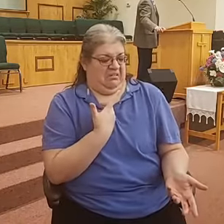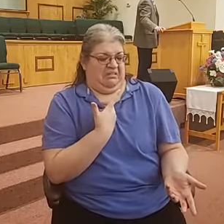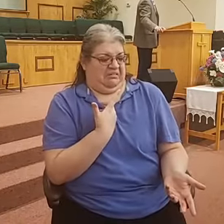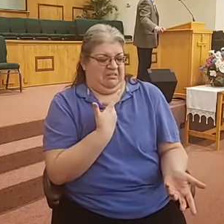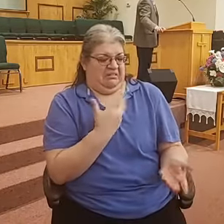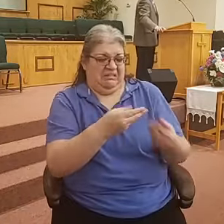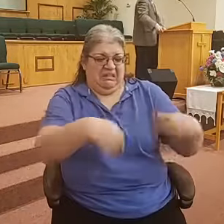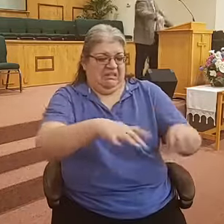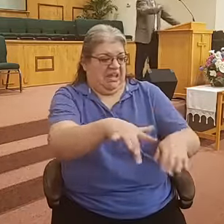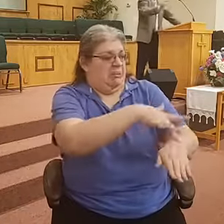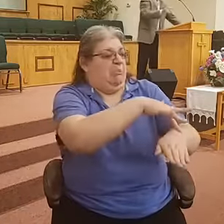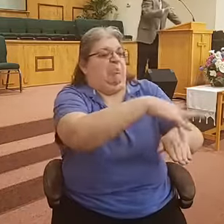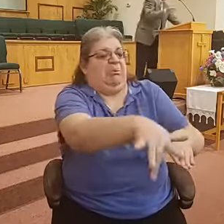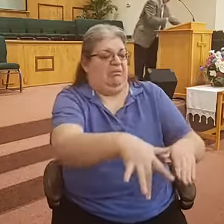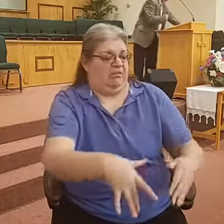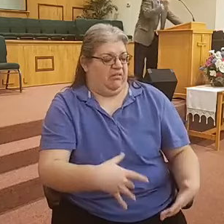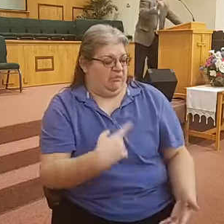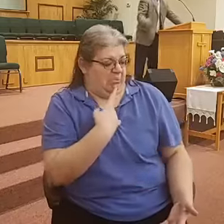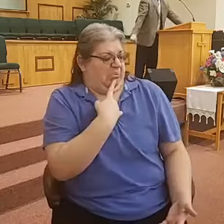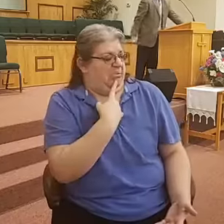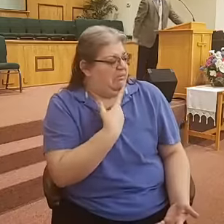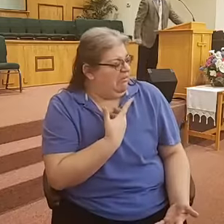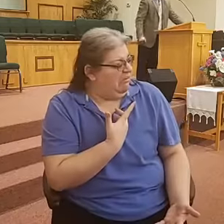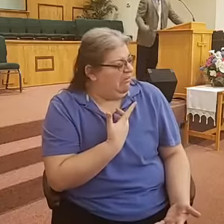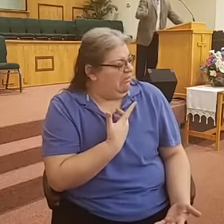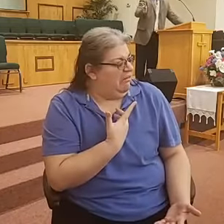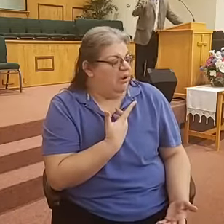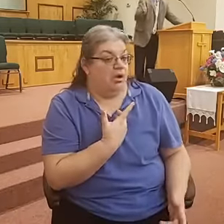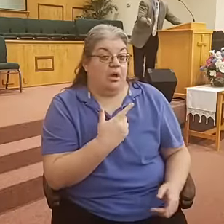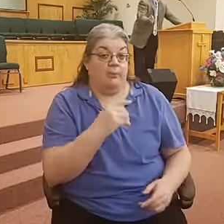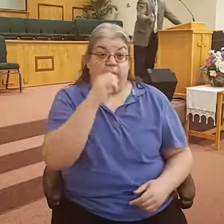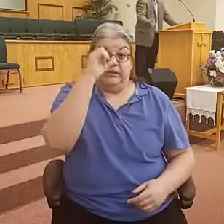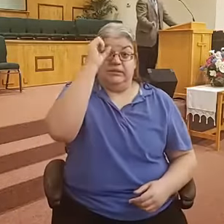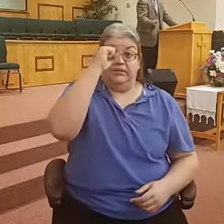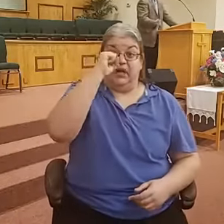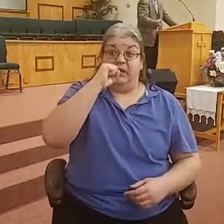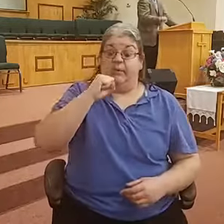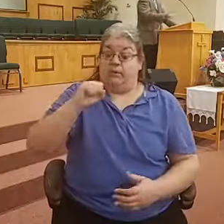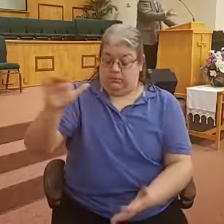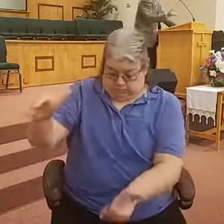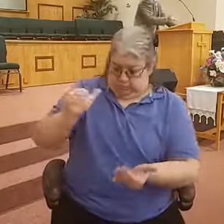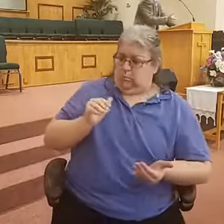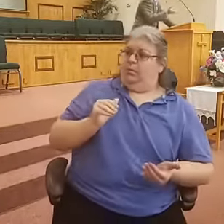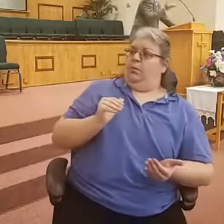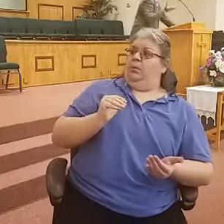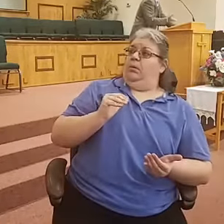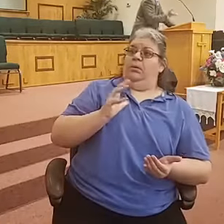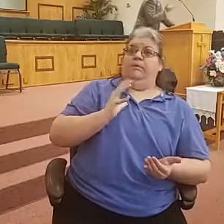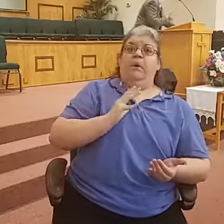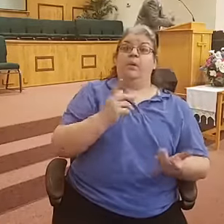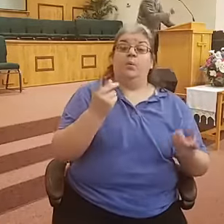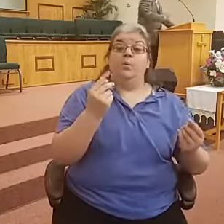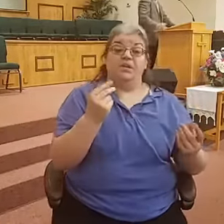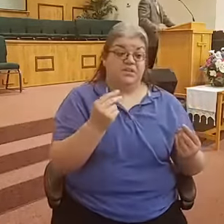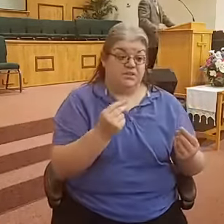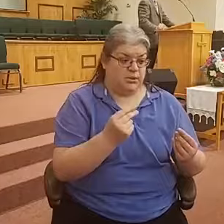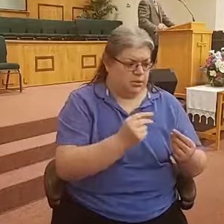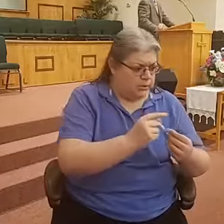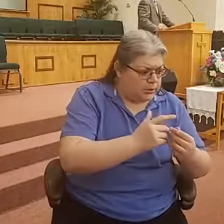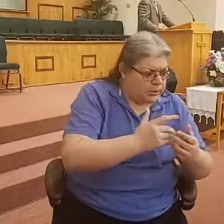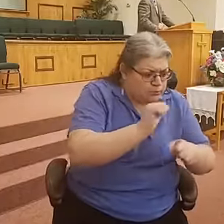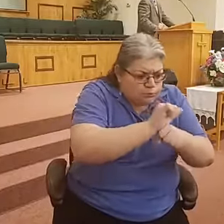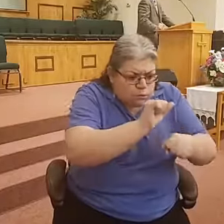wasteland. But when Solomon gets them, we find he builds them up and he puts the children of God in